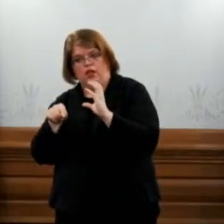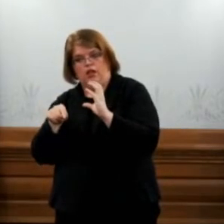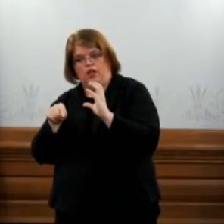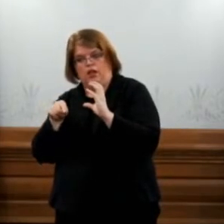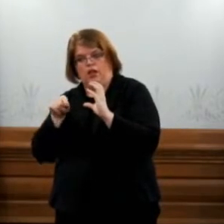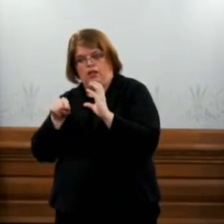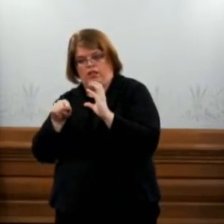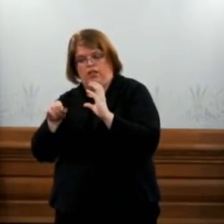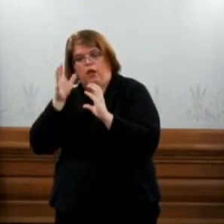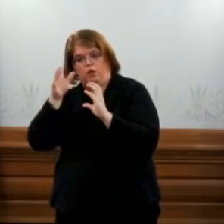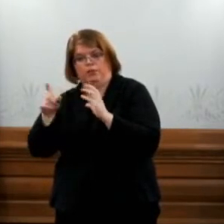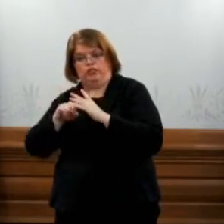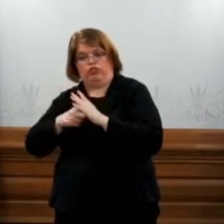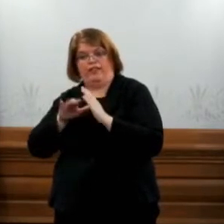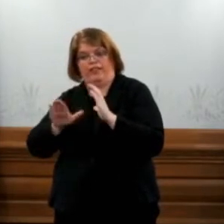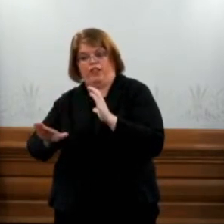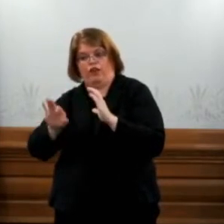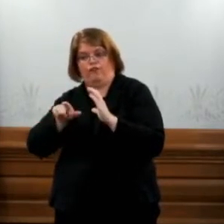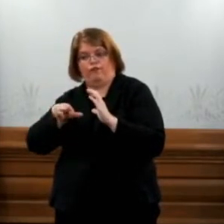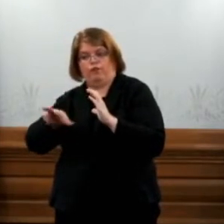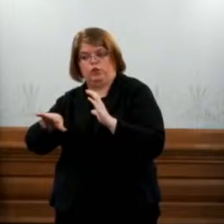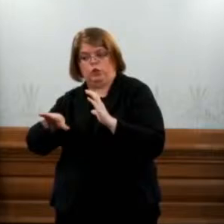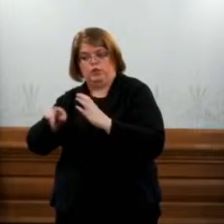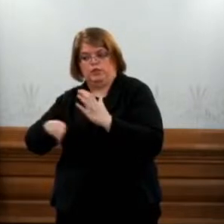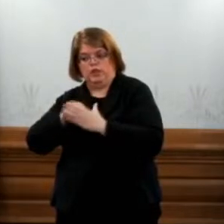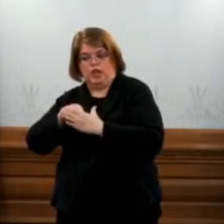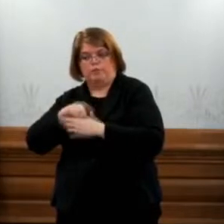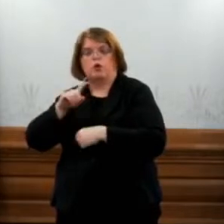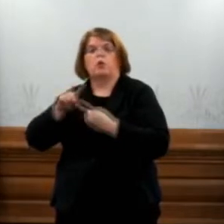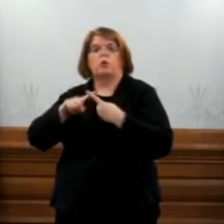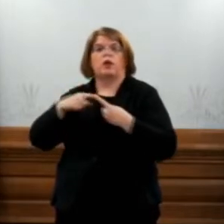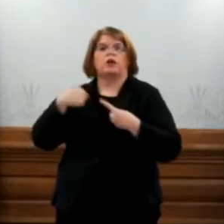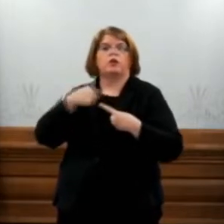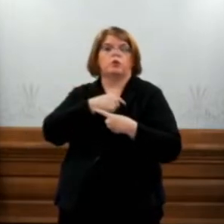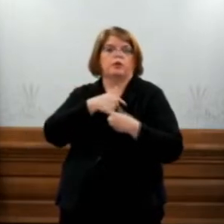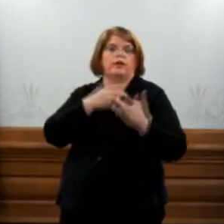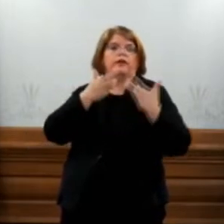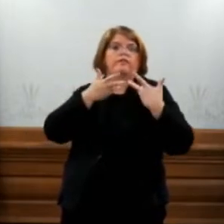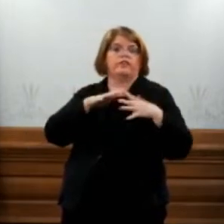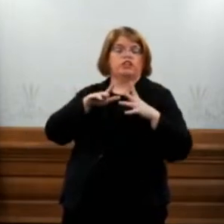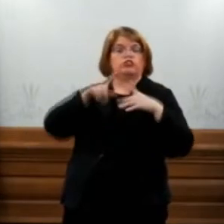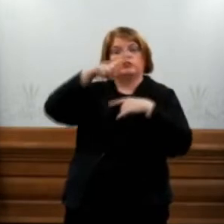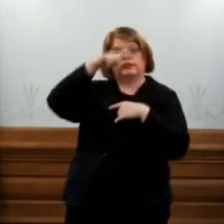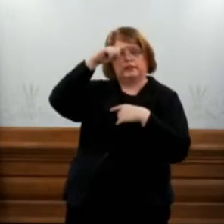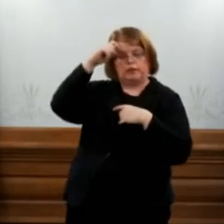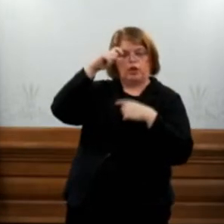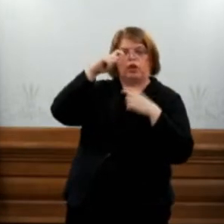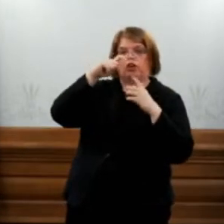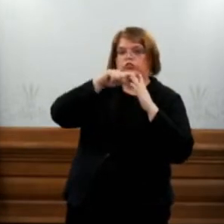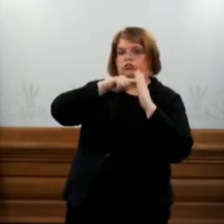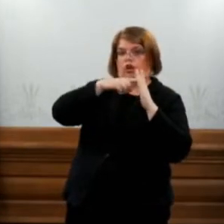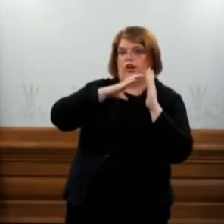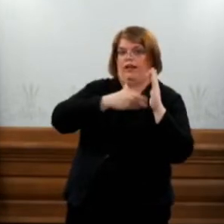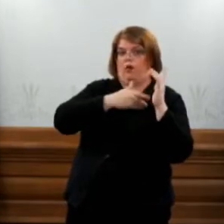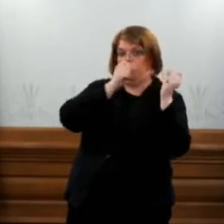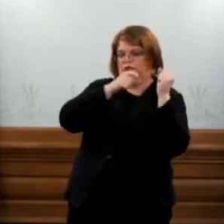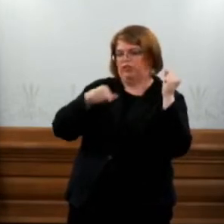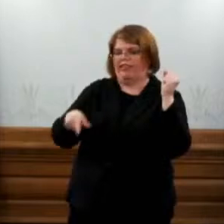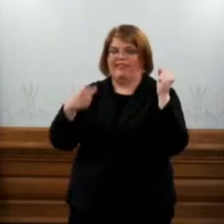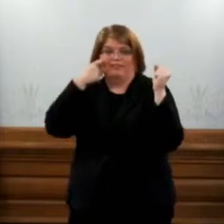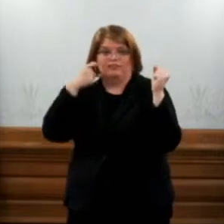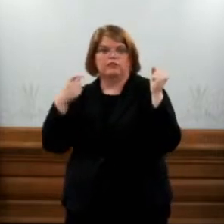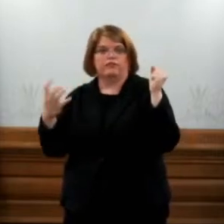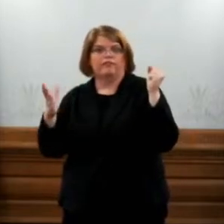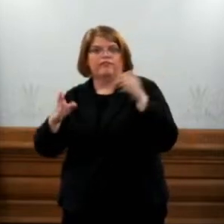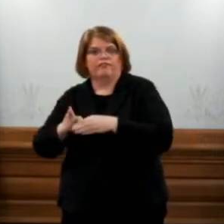their influenza season. As we come out of our summer and into our winter, we take a lot of cues. In fact, the influenza vaccine,